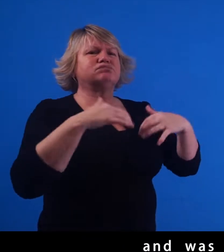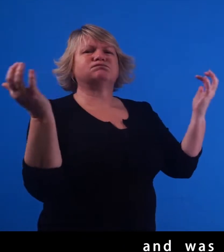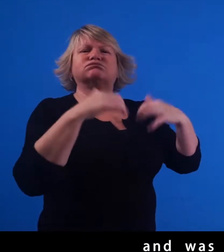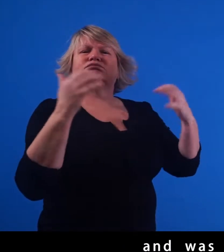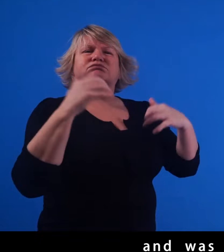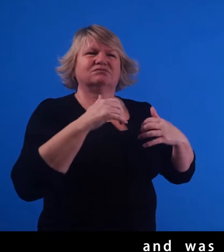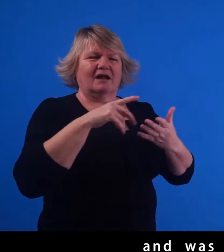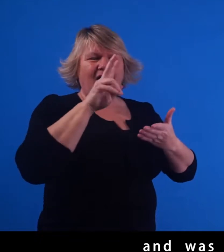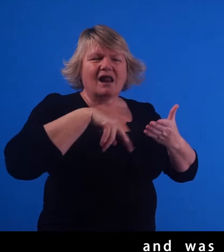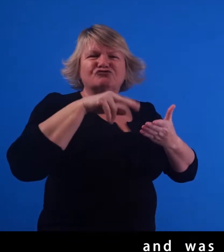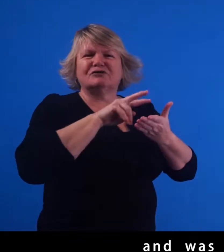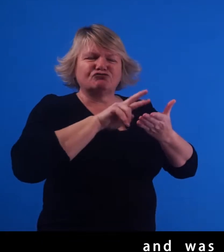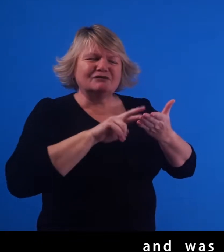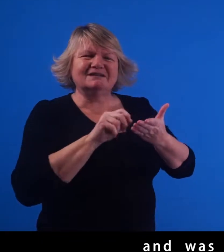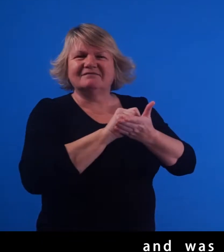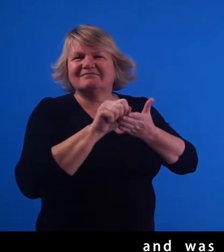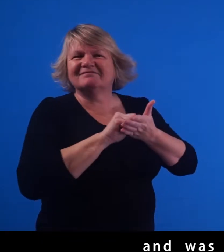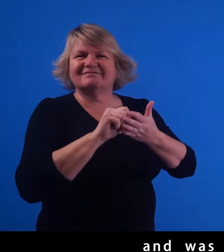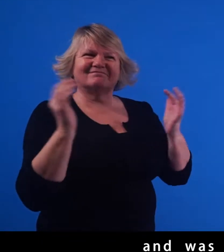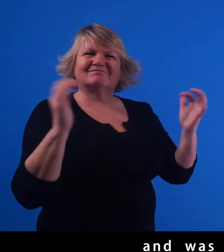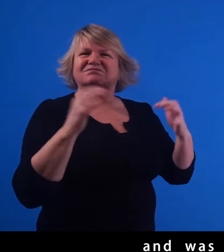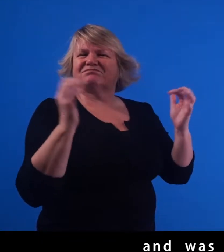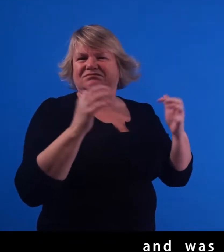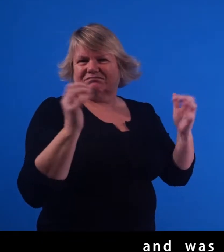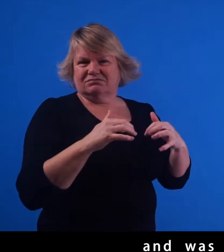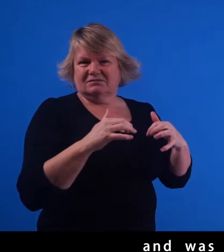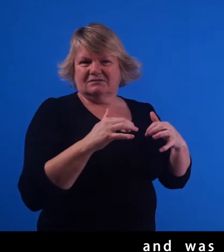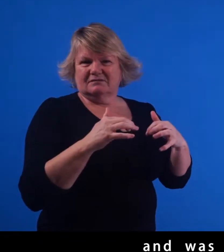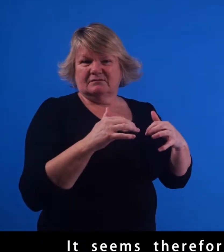and was well known for hosting literary gatherings.